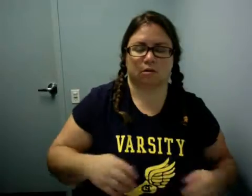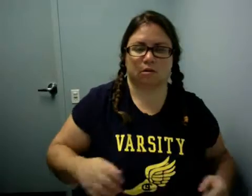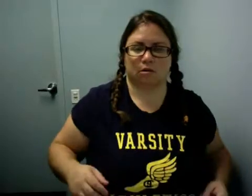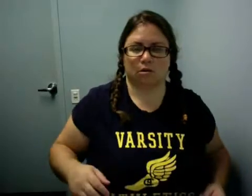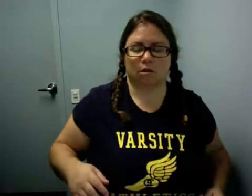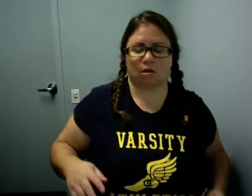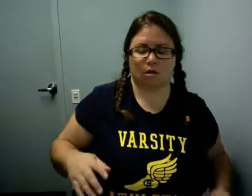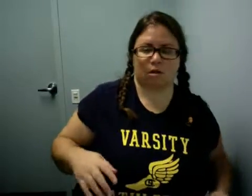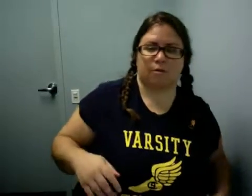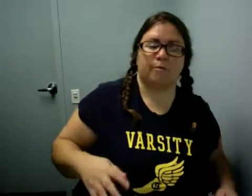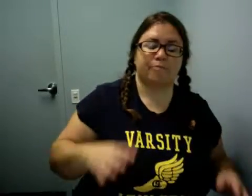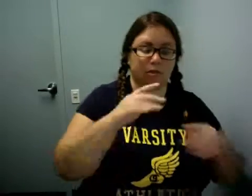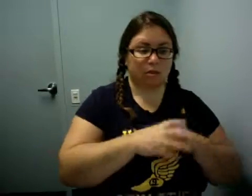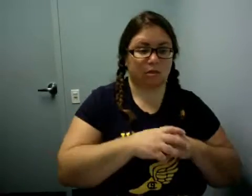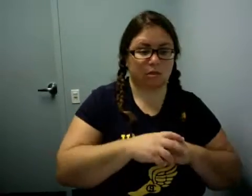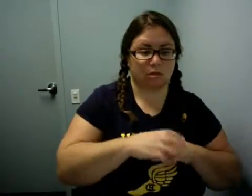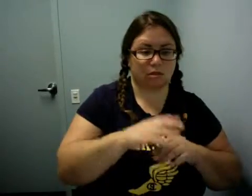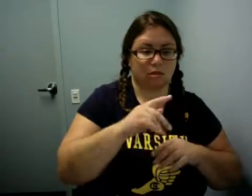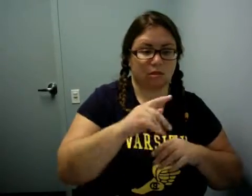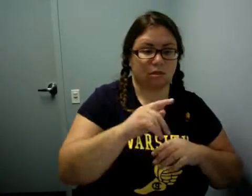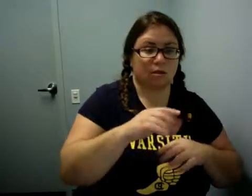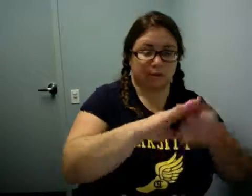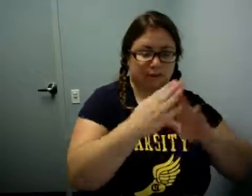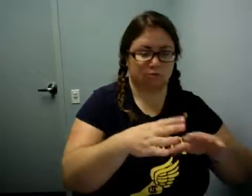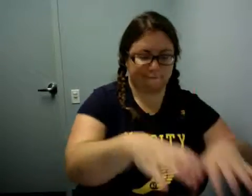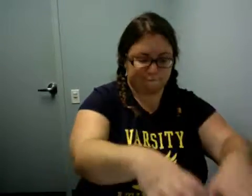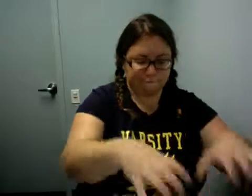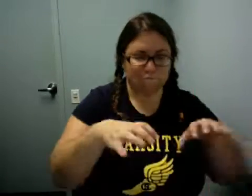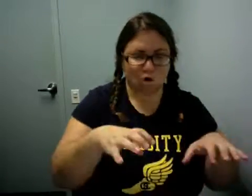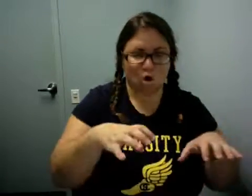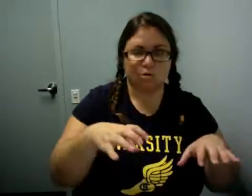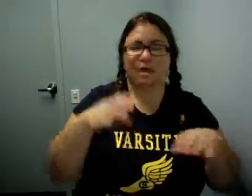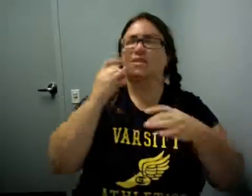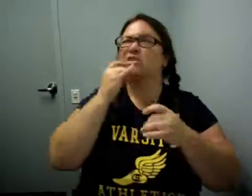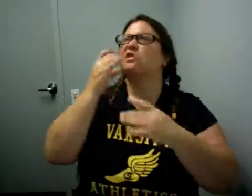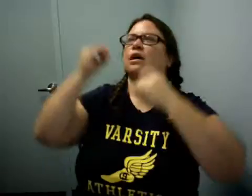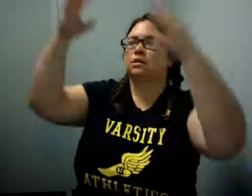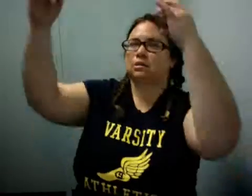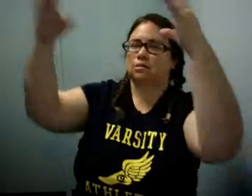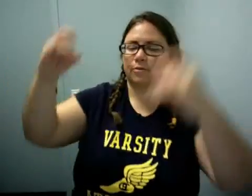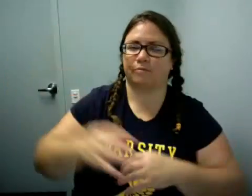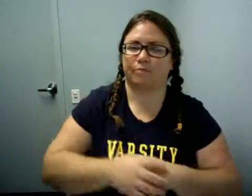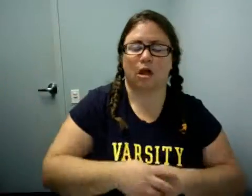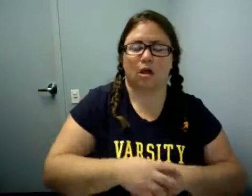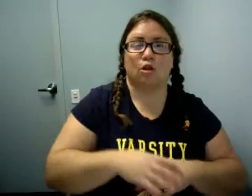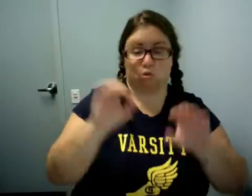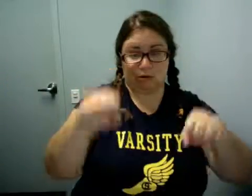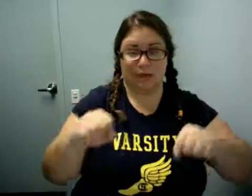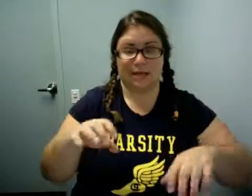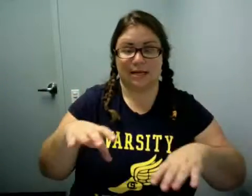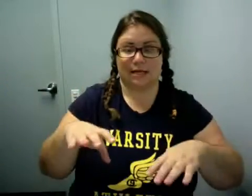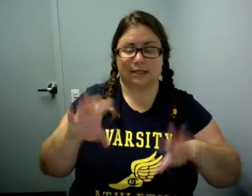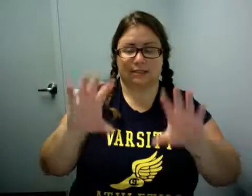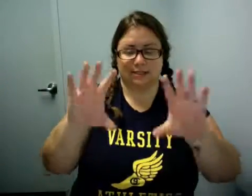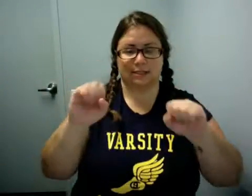frozen, so awesome. And nobody's there, so you can take all the pictures anywhere you want. And so me and the boys are just hanging out.